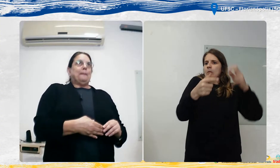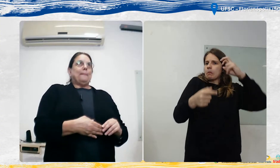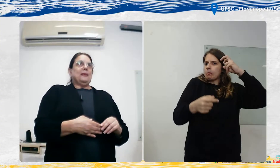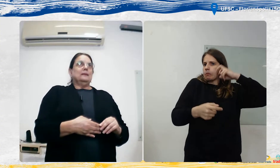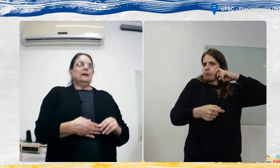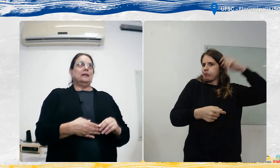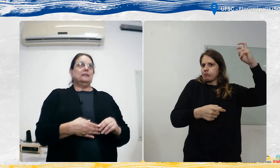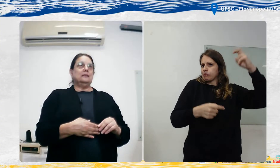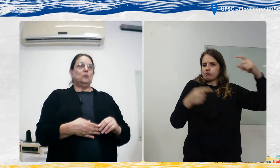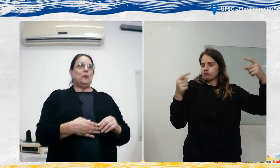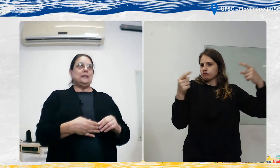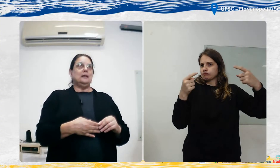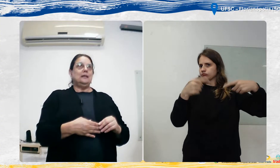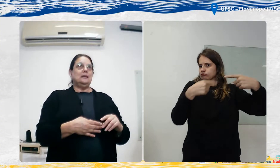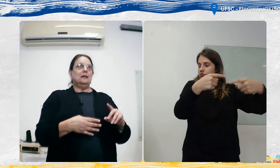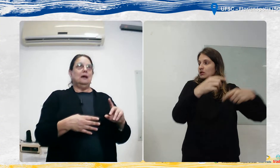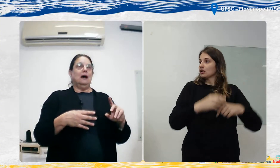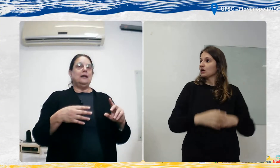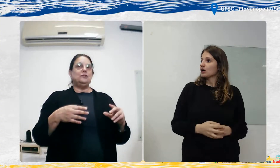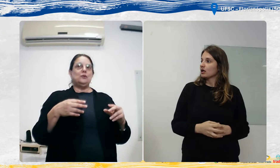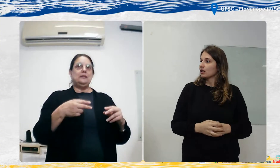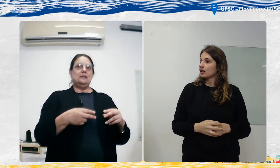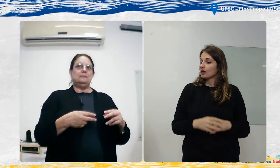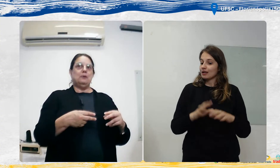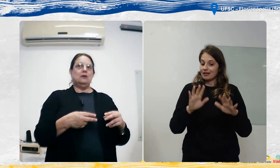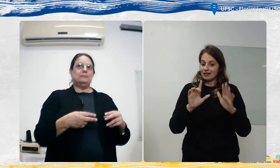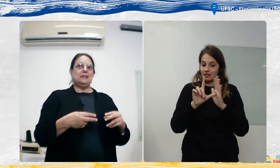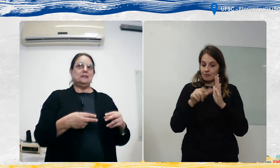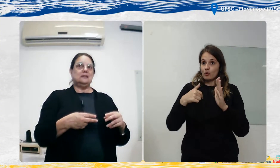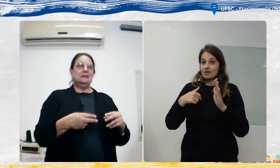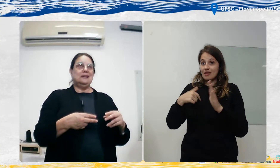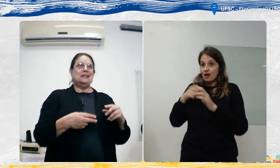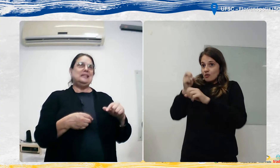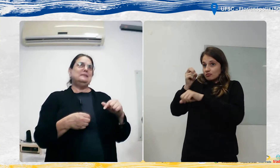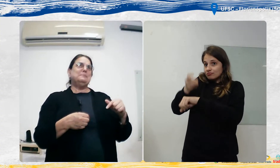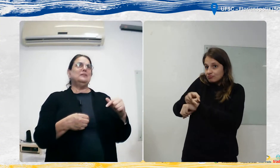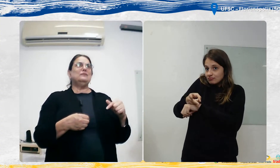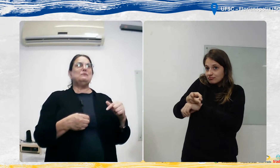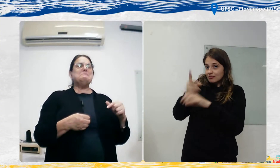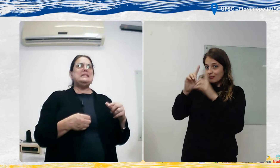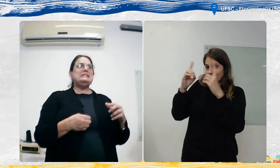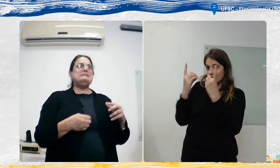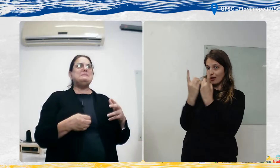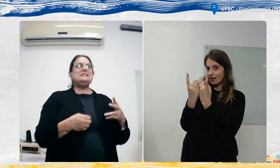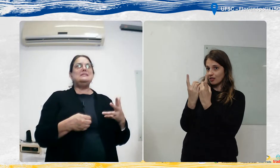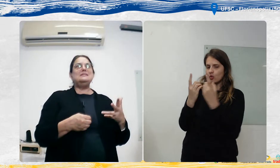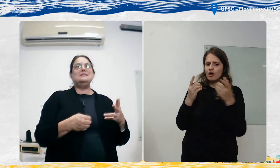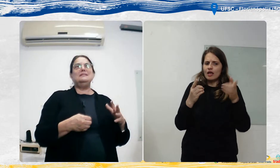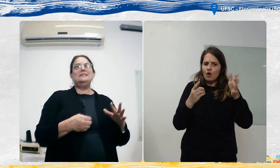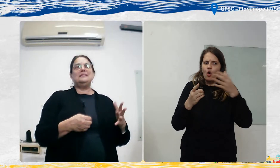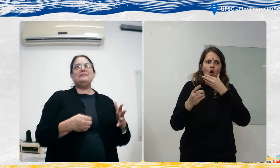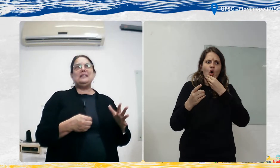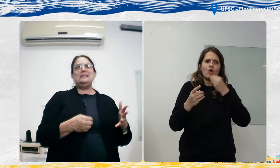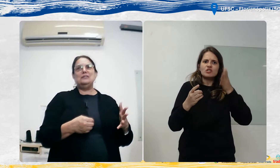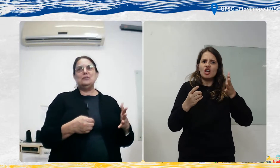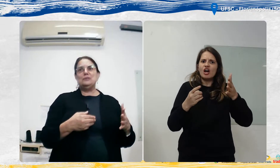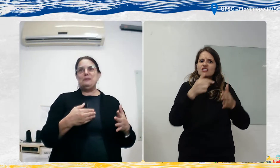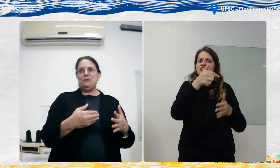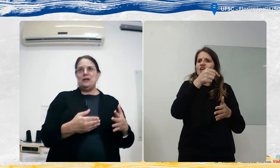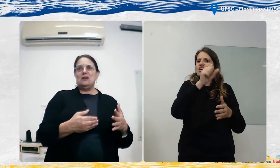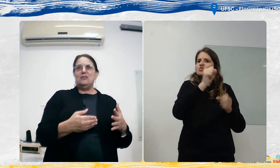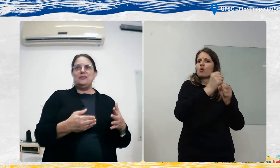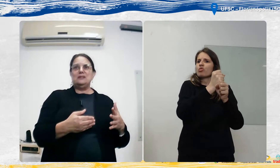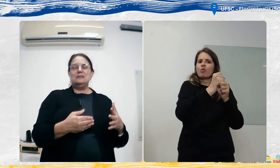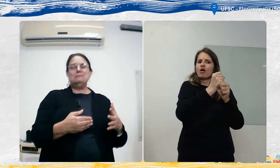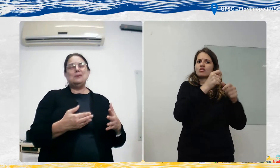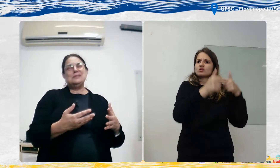And when I joined the department, and he had been there for maybe 7-8 years before